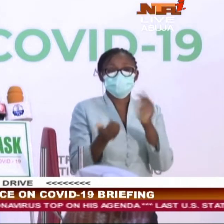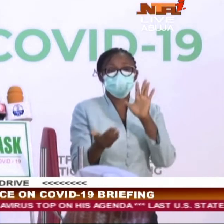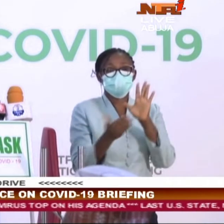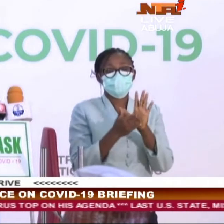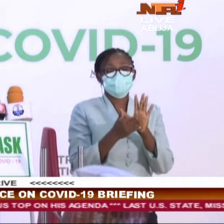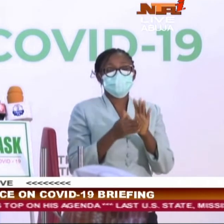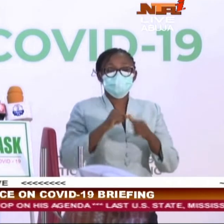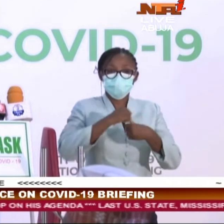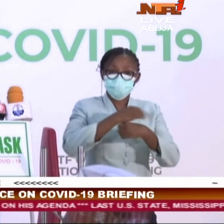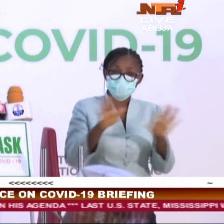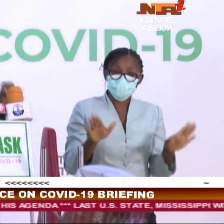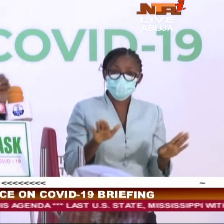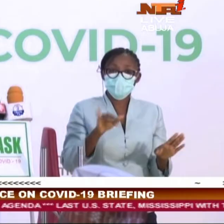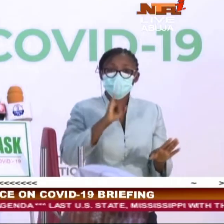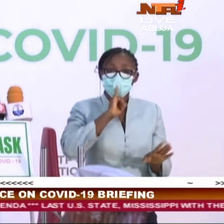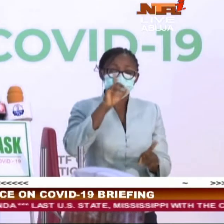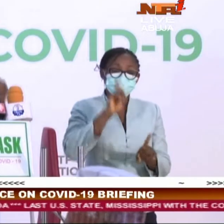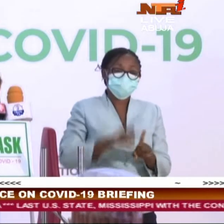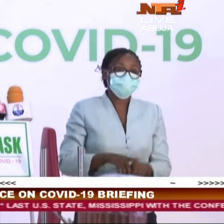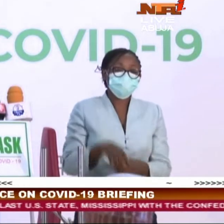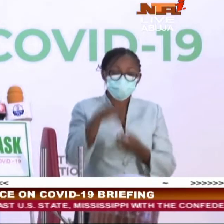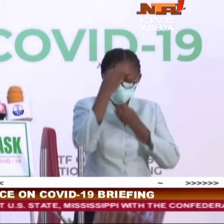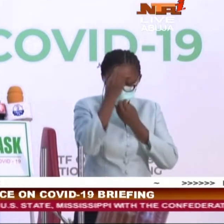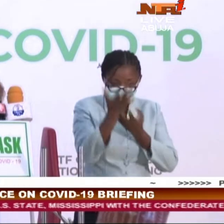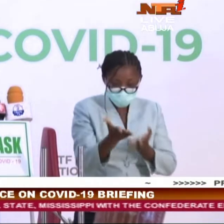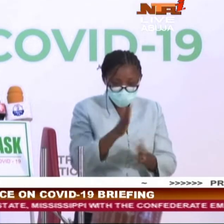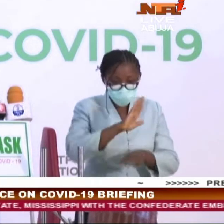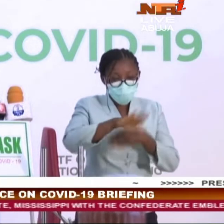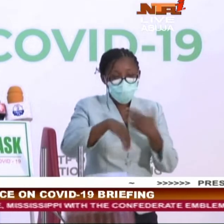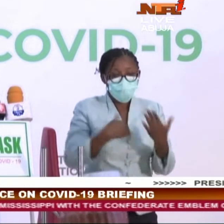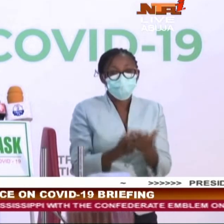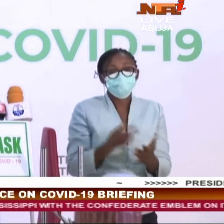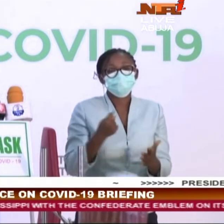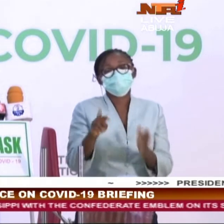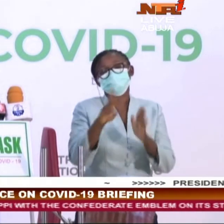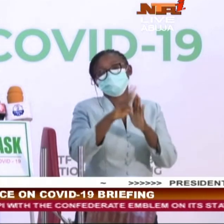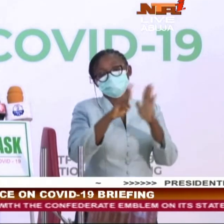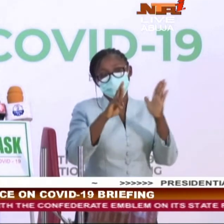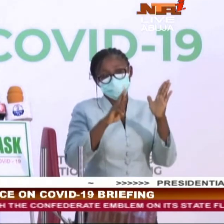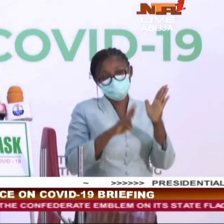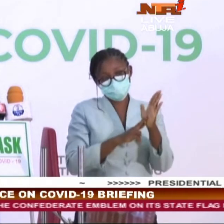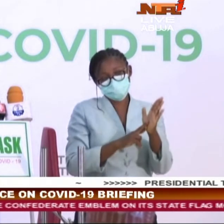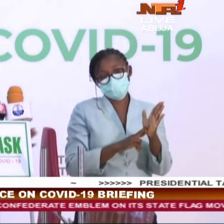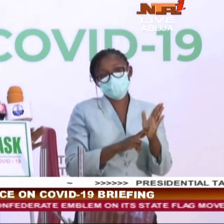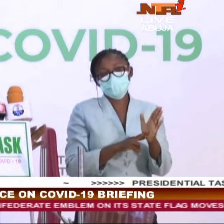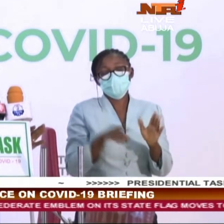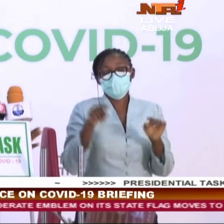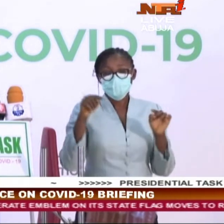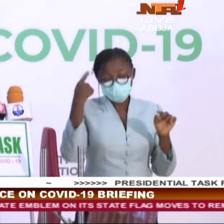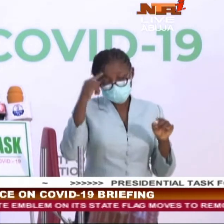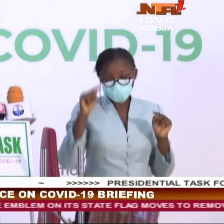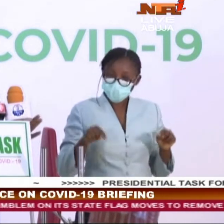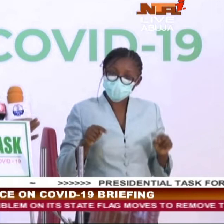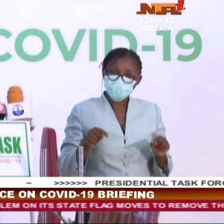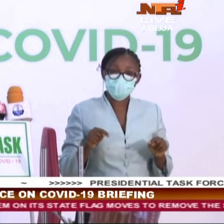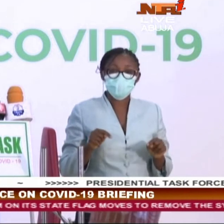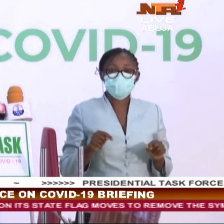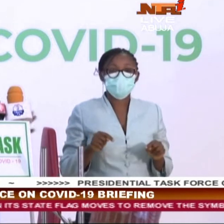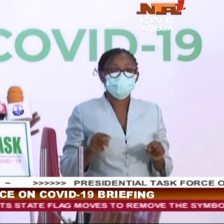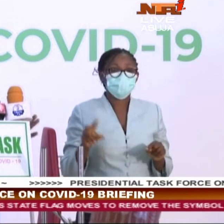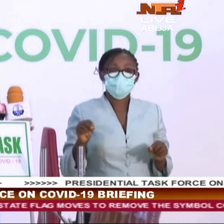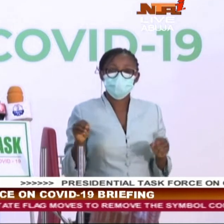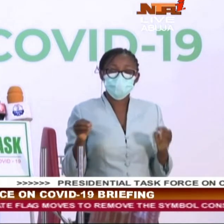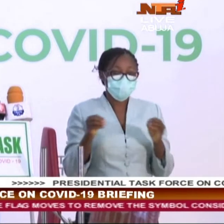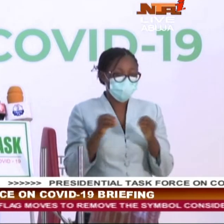is to adhere to the non-pharmaceutical interventions. For now, no cure,